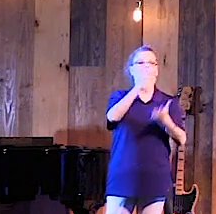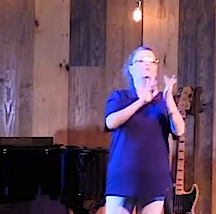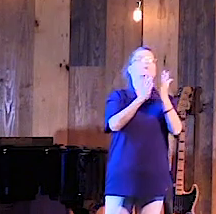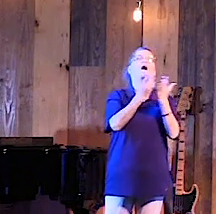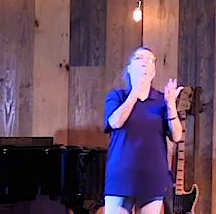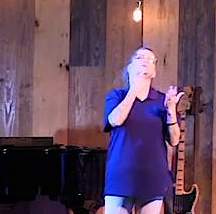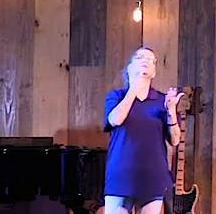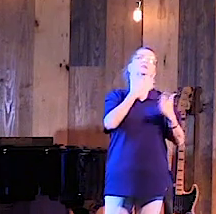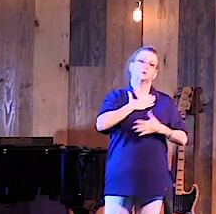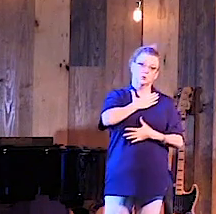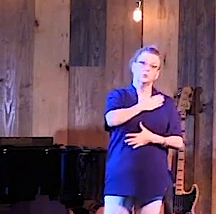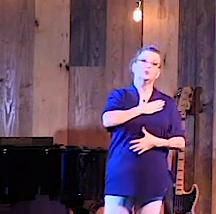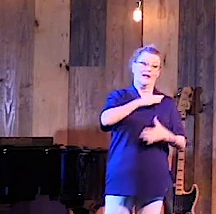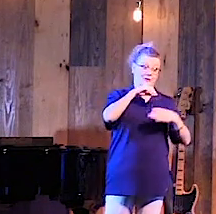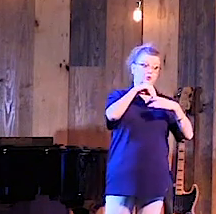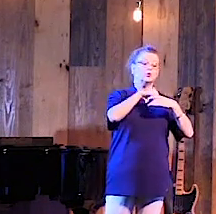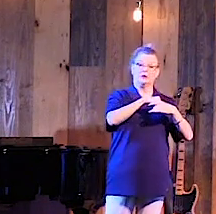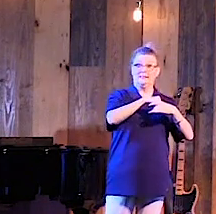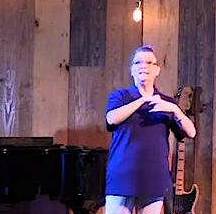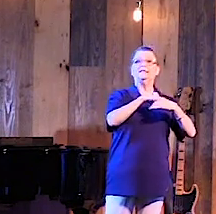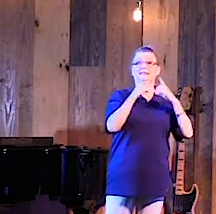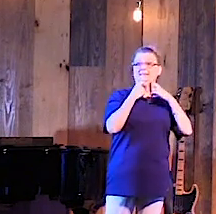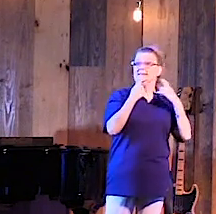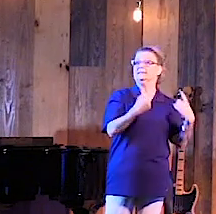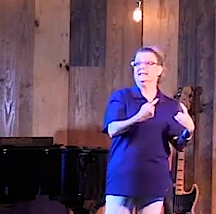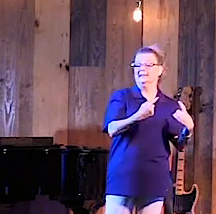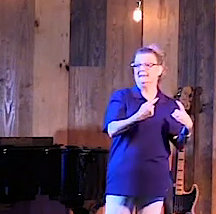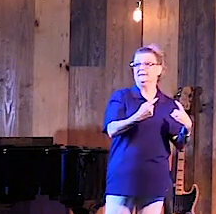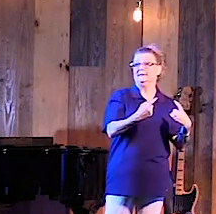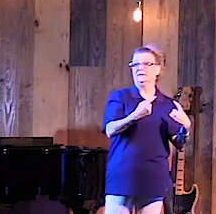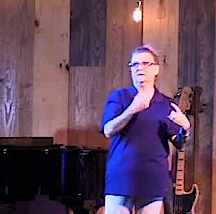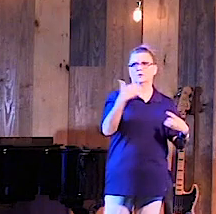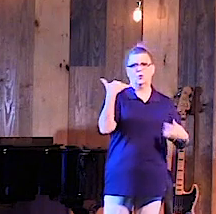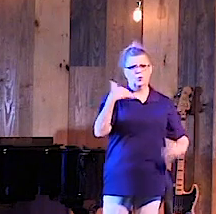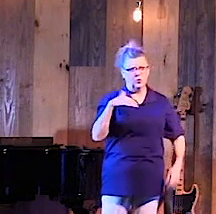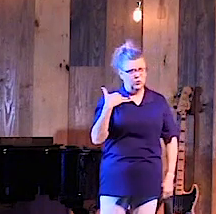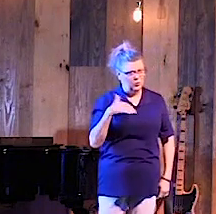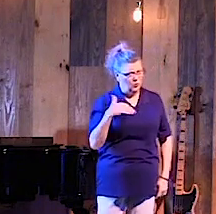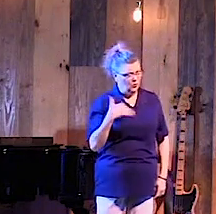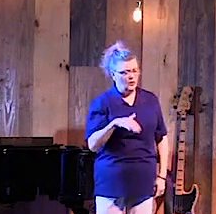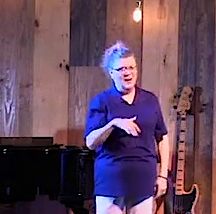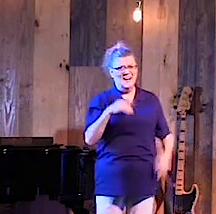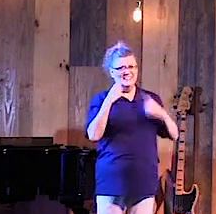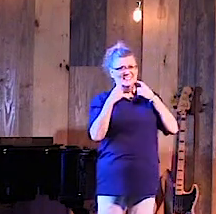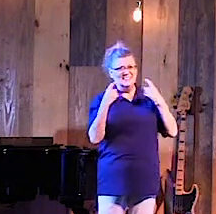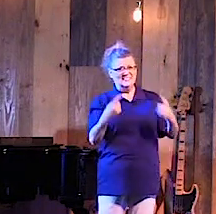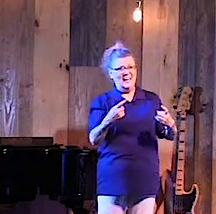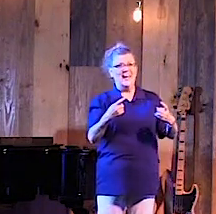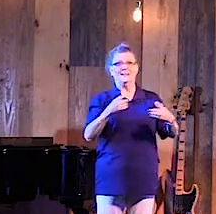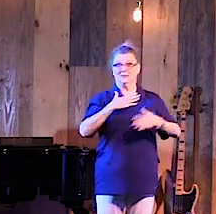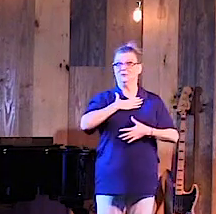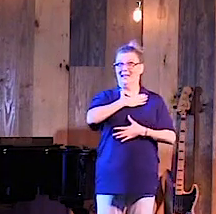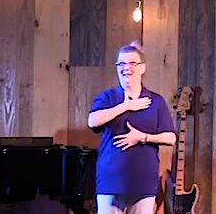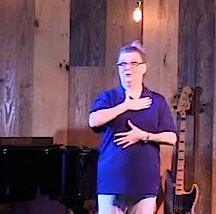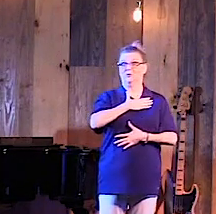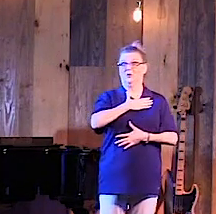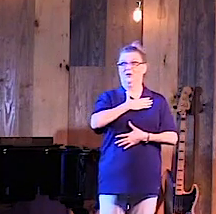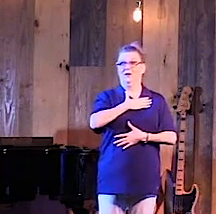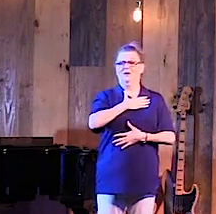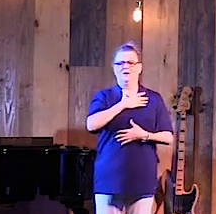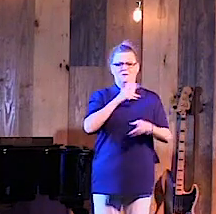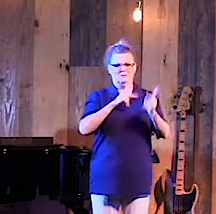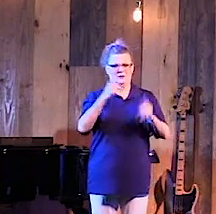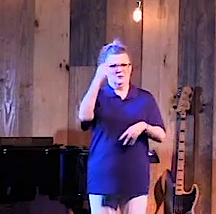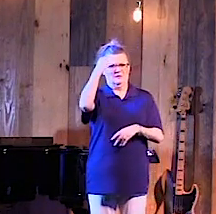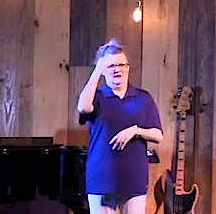there's pleasure in sin? I mean, it's crazy to me that some people think that sin is not pleasurable or that sin is not fun. I